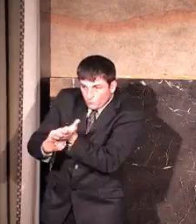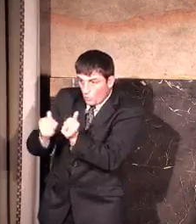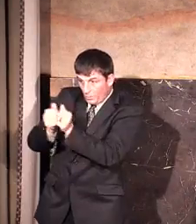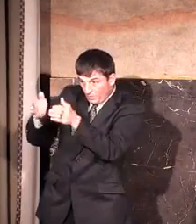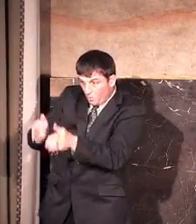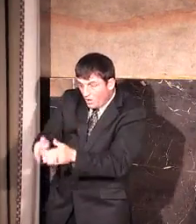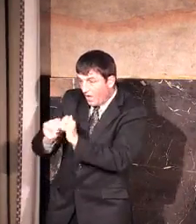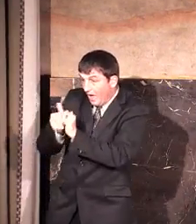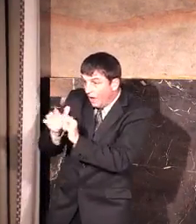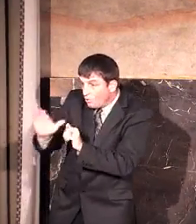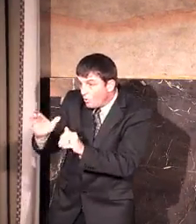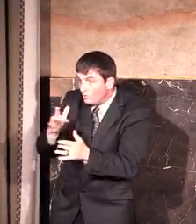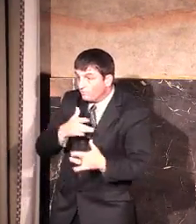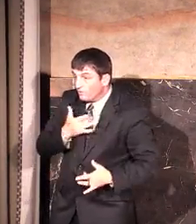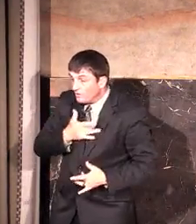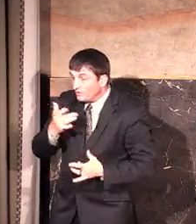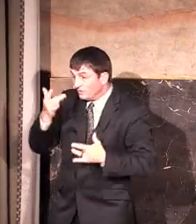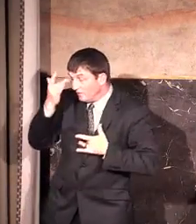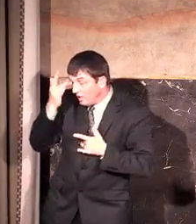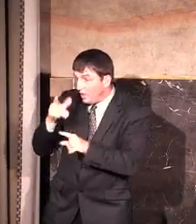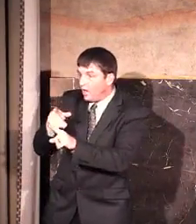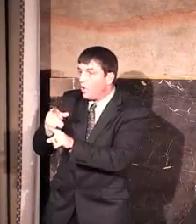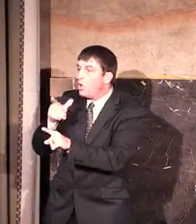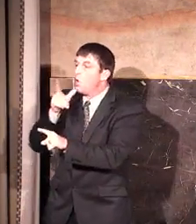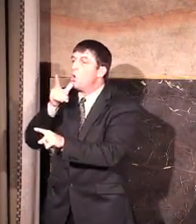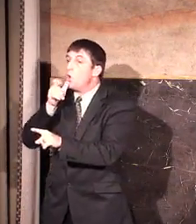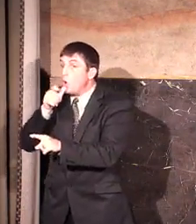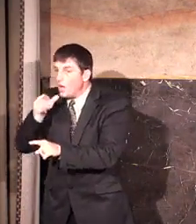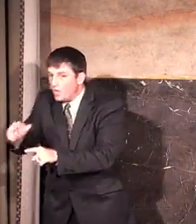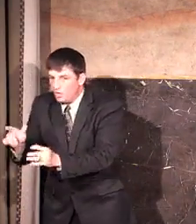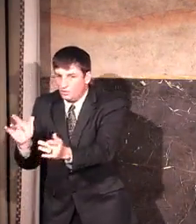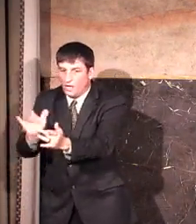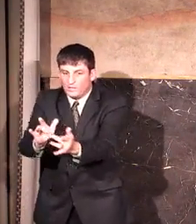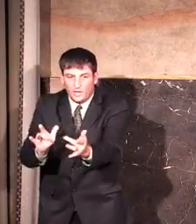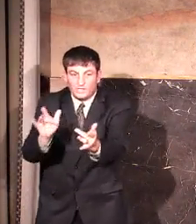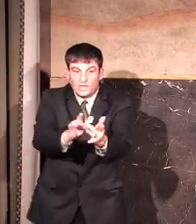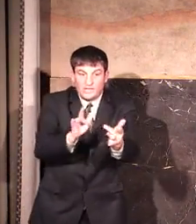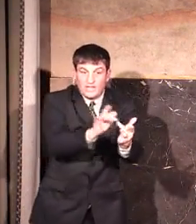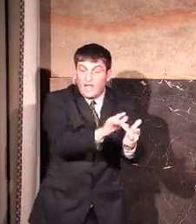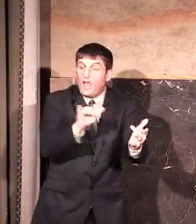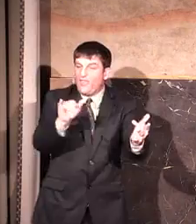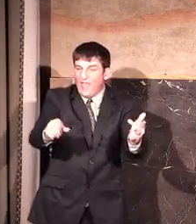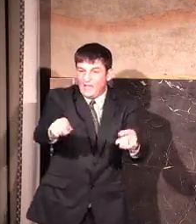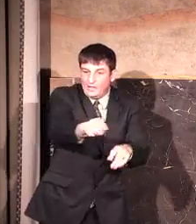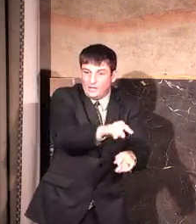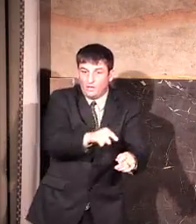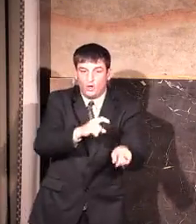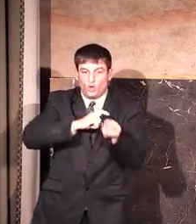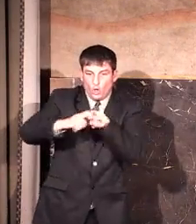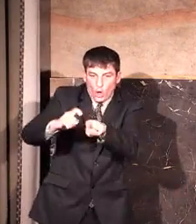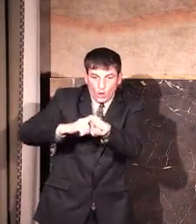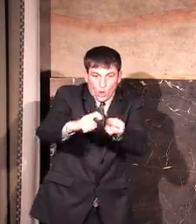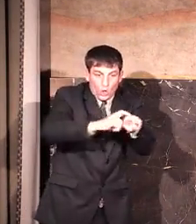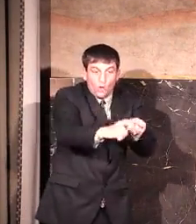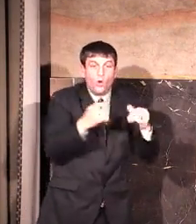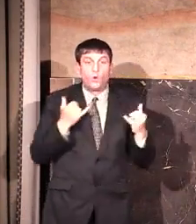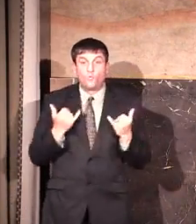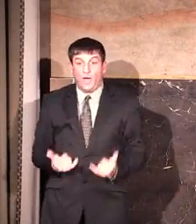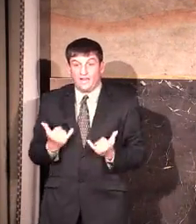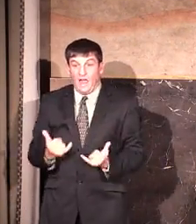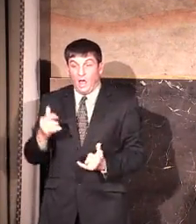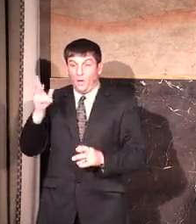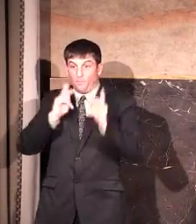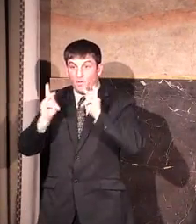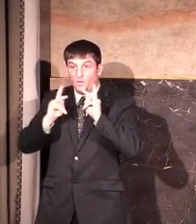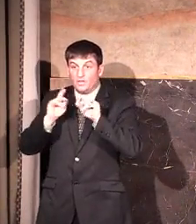symptoms, but identifying those contacts and then reaching out to those next contacts. Right now, because people are adhering to the stay-at-home order, the number